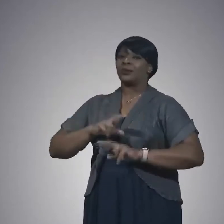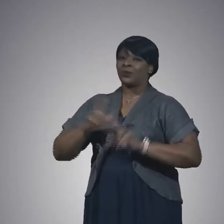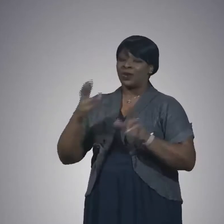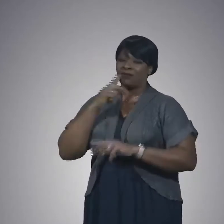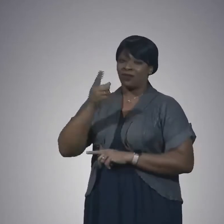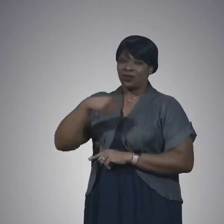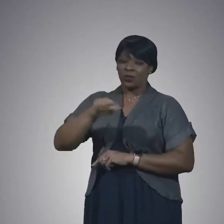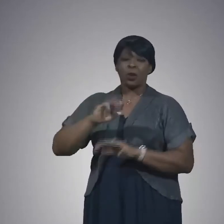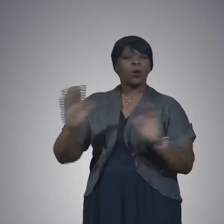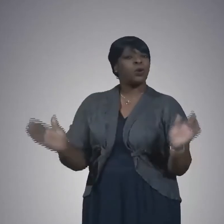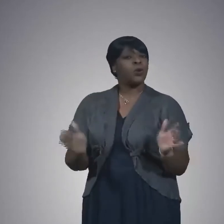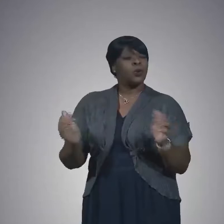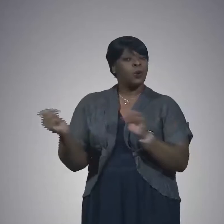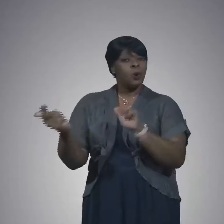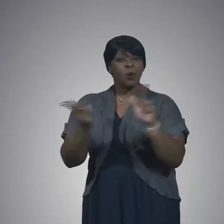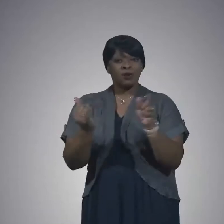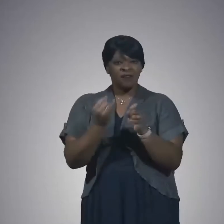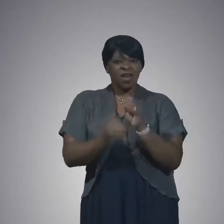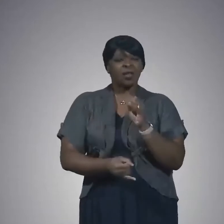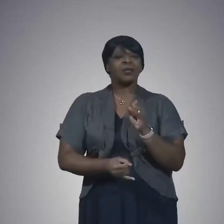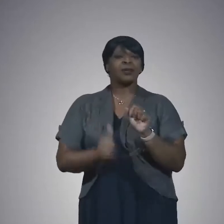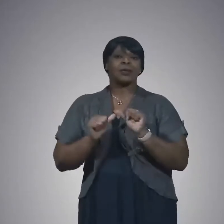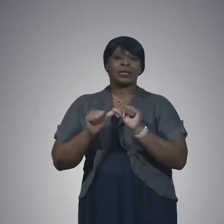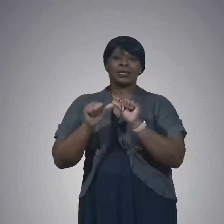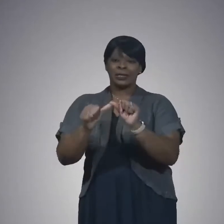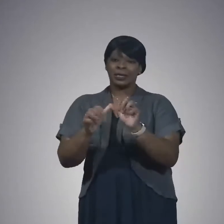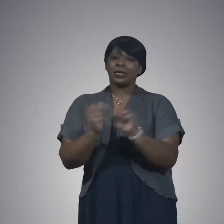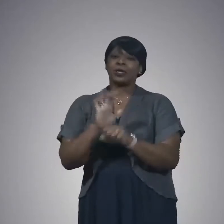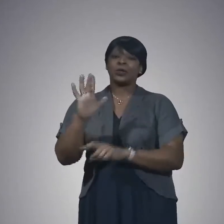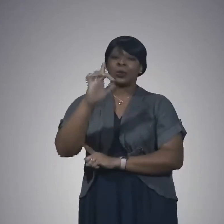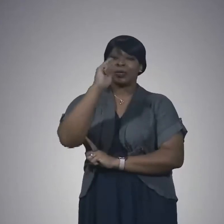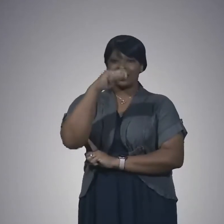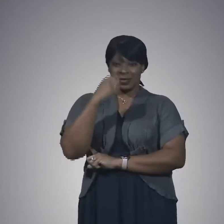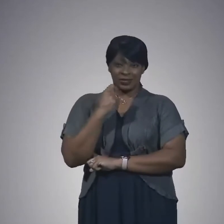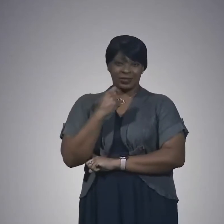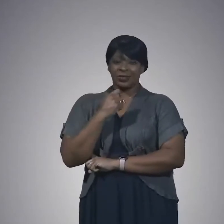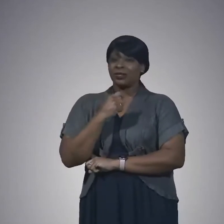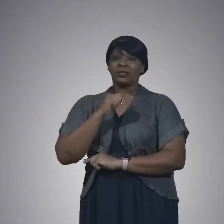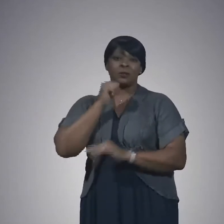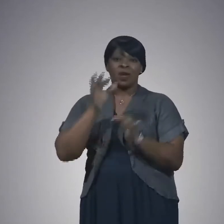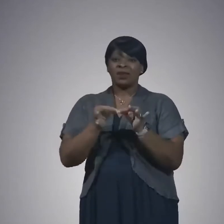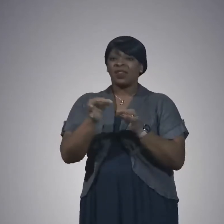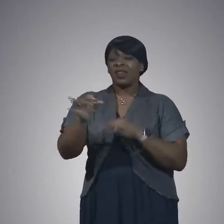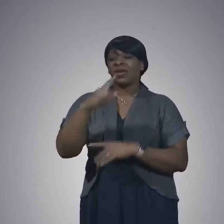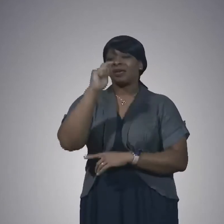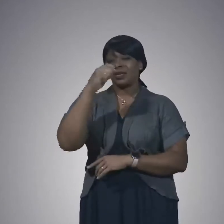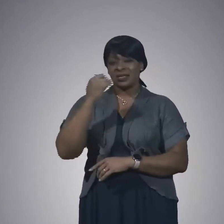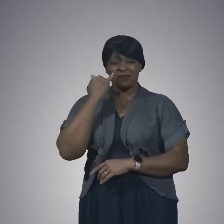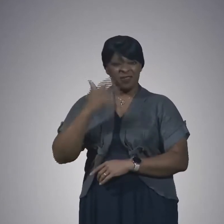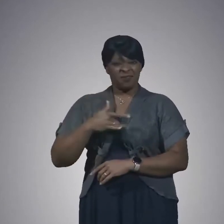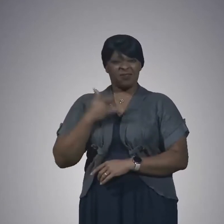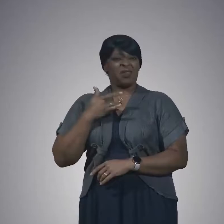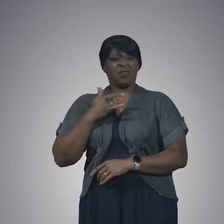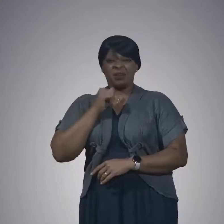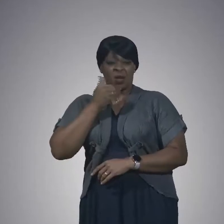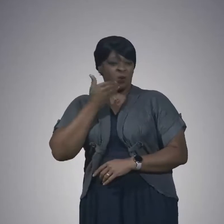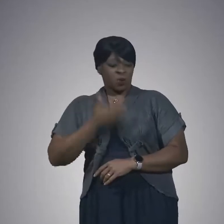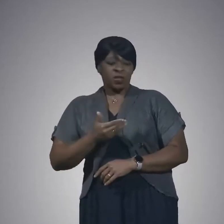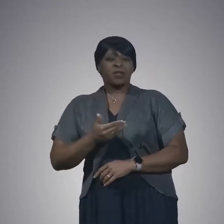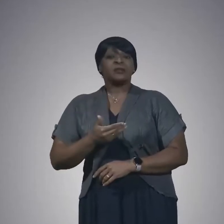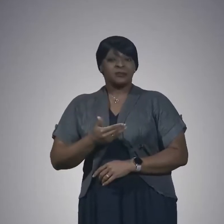I would encourage everybody to continue to get tested, and do not delay testing if you feel at all that you are